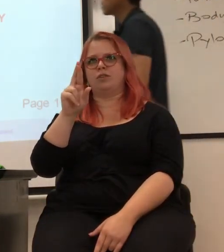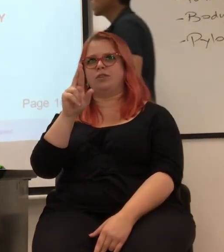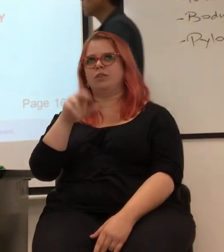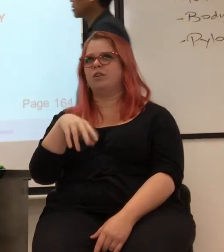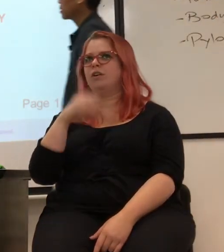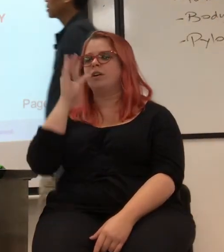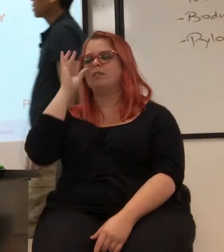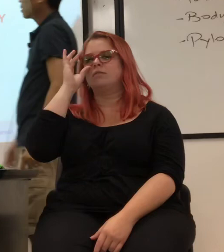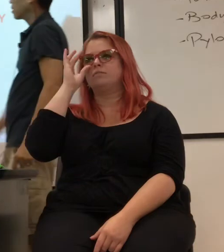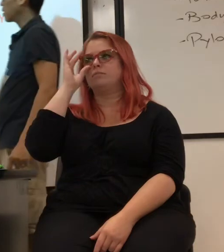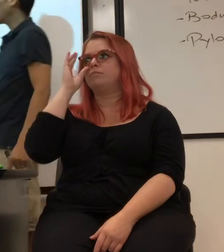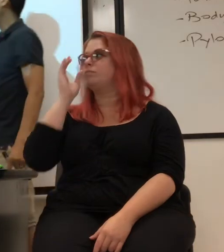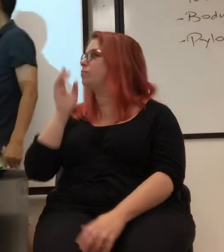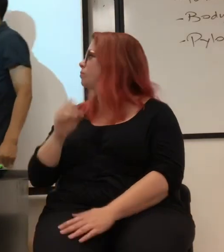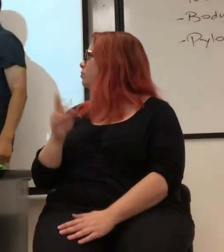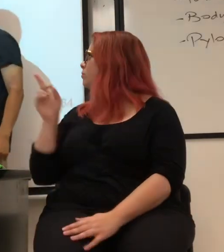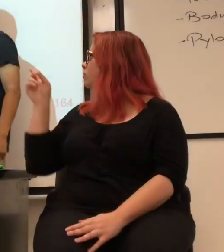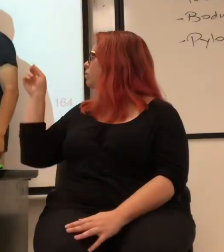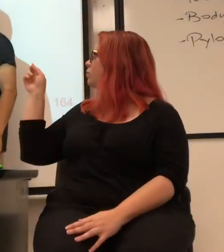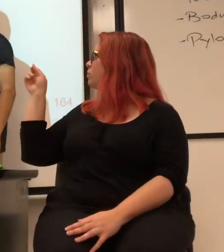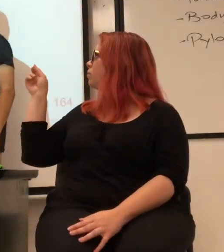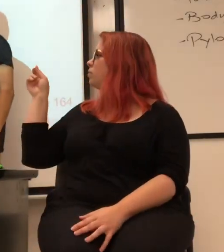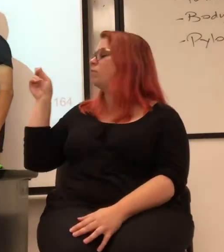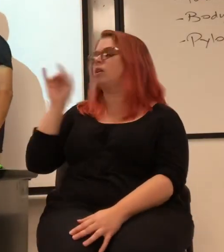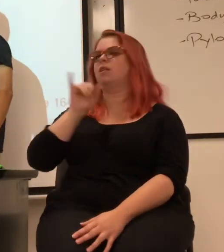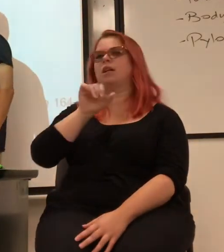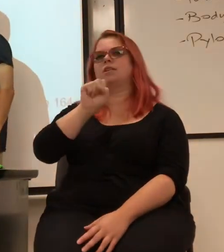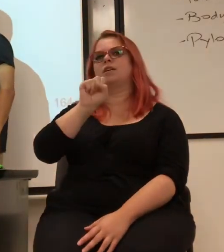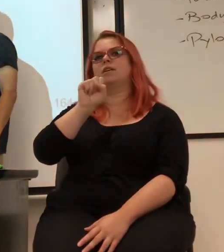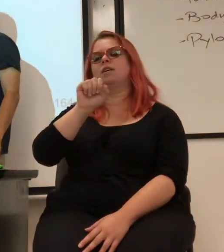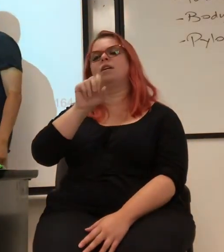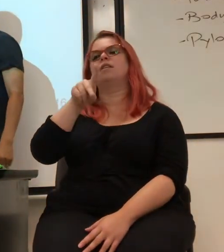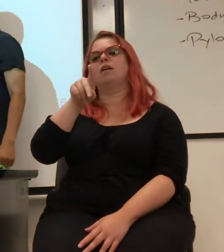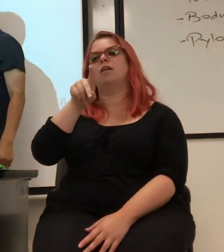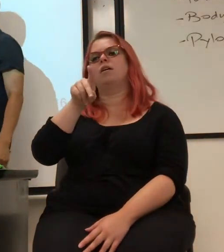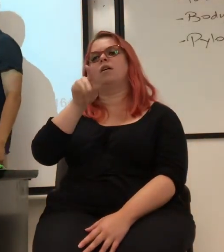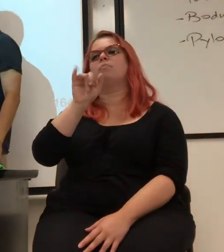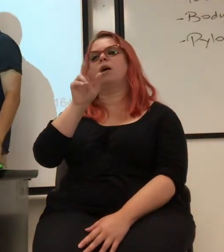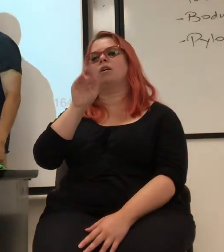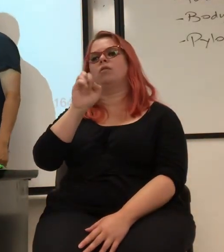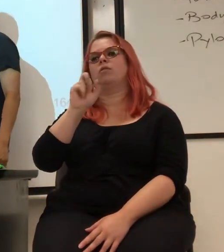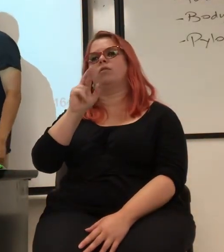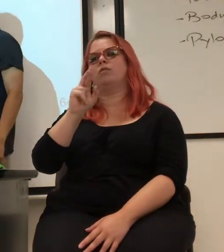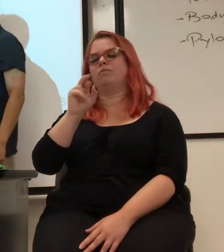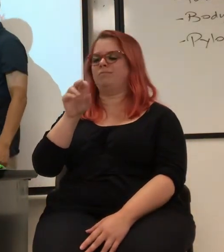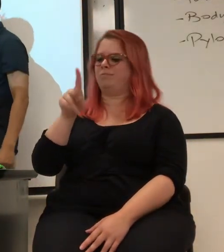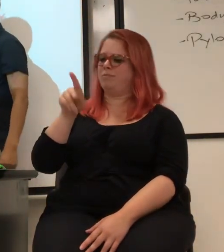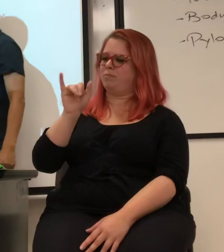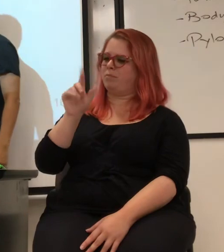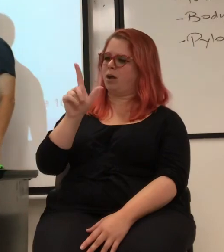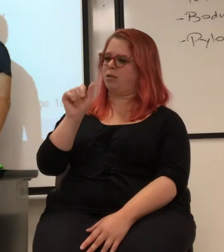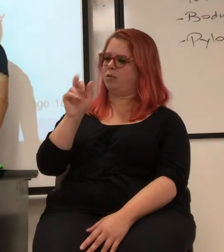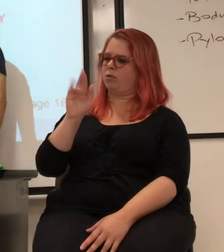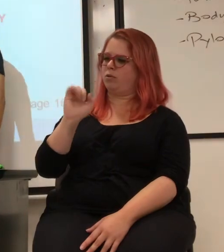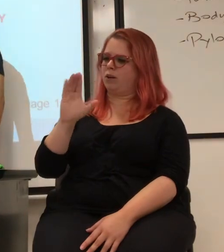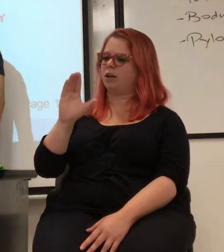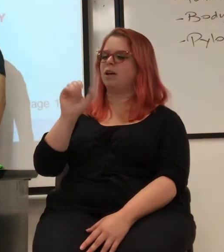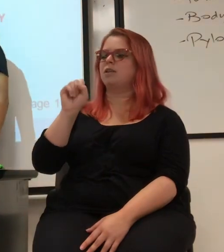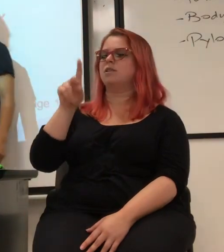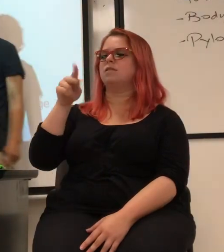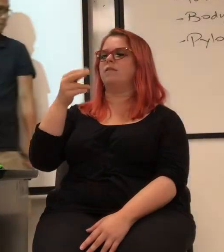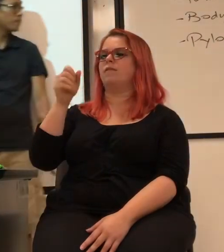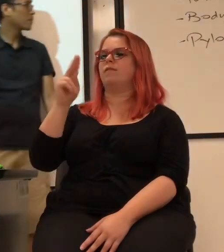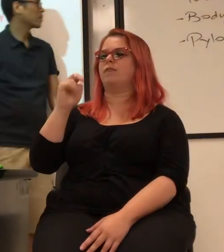appearance right there. That's where the pyloric sphincter would be located to protect the